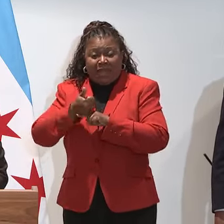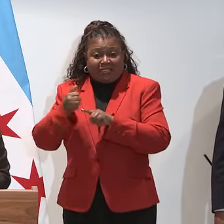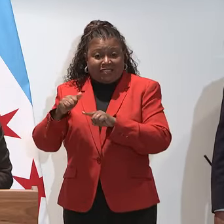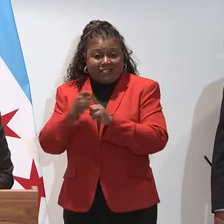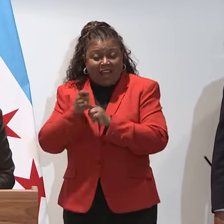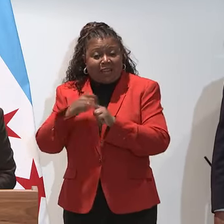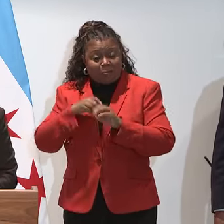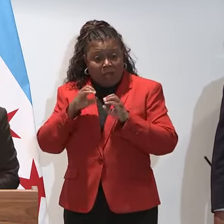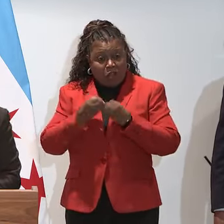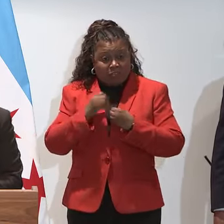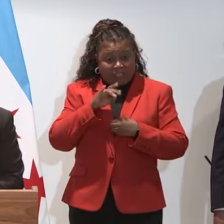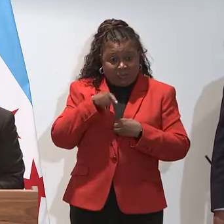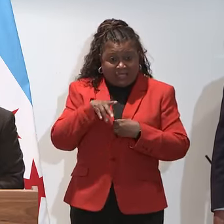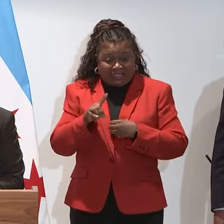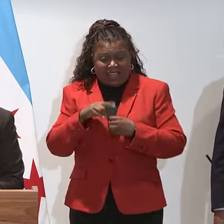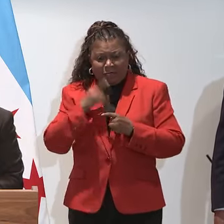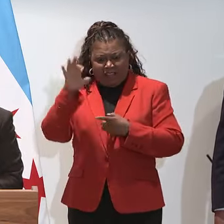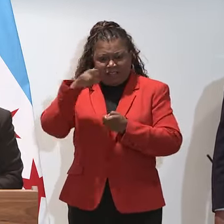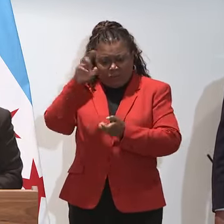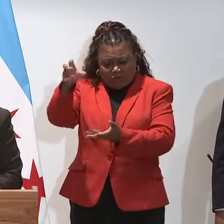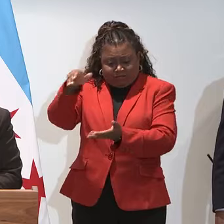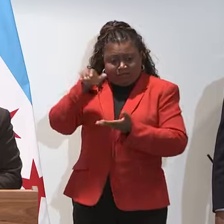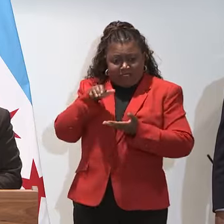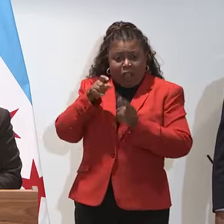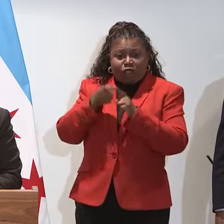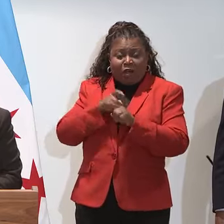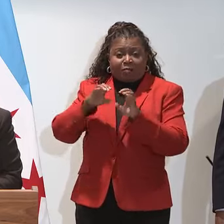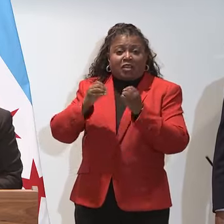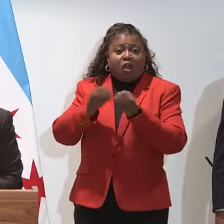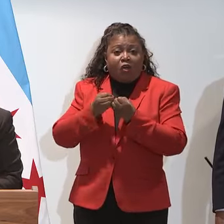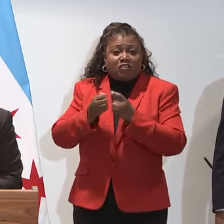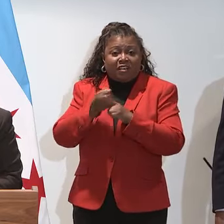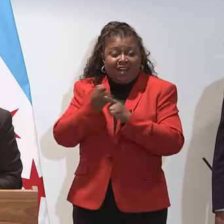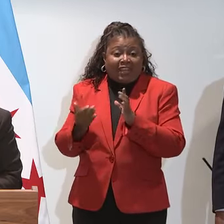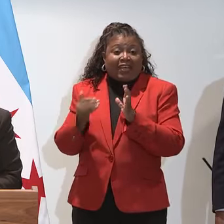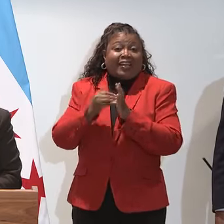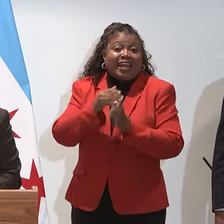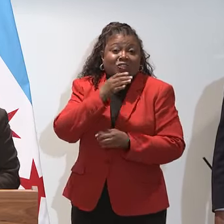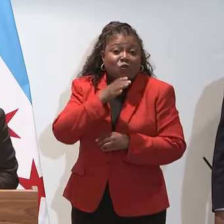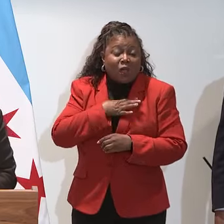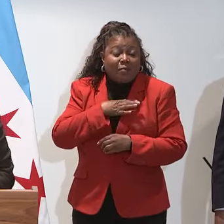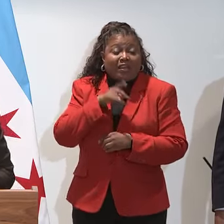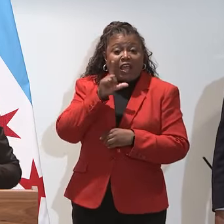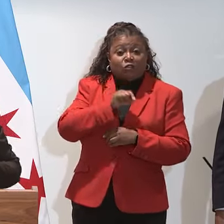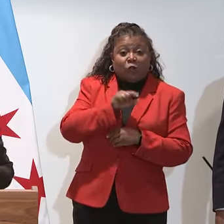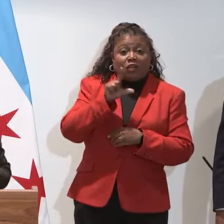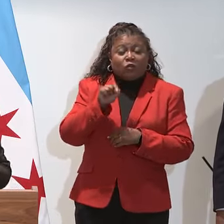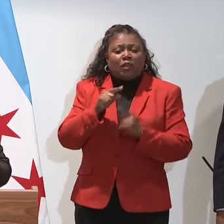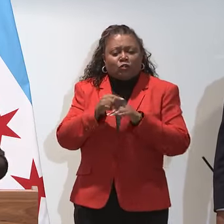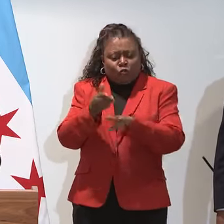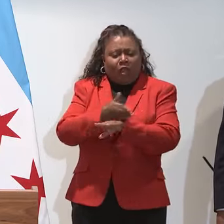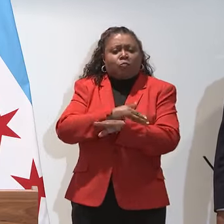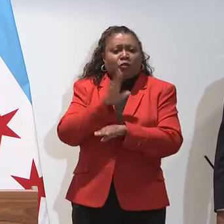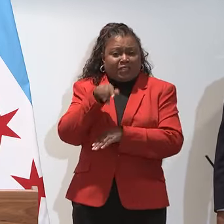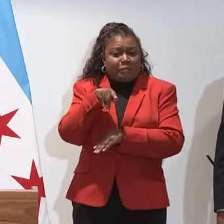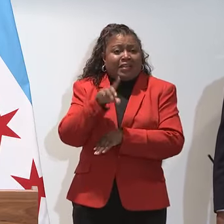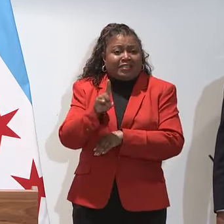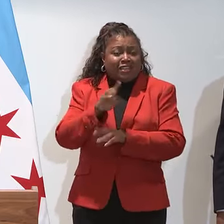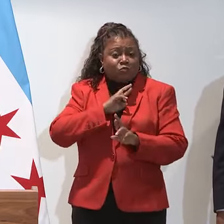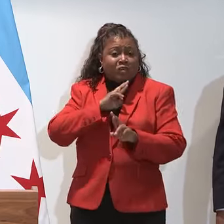My office and CPD received a federal grant from the Office of Violence Against Women in 2020 to improve